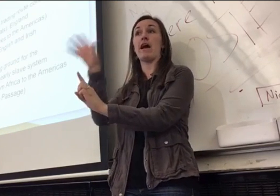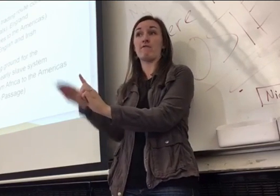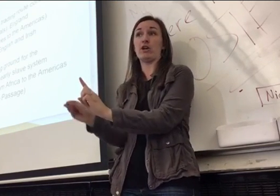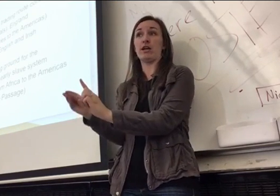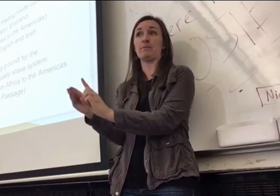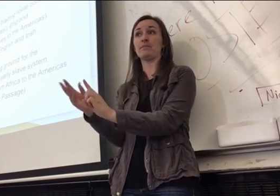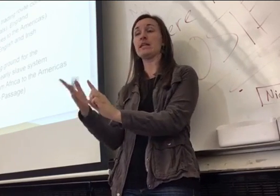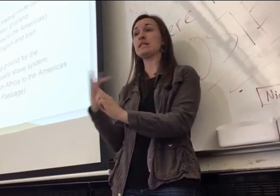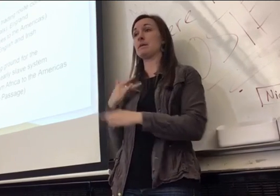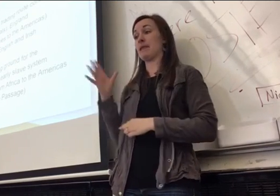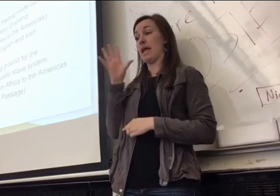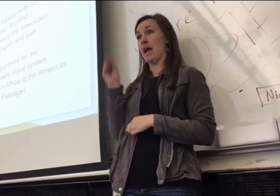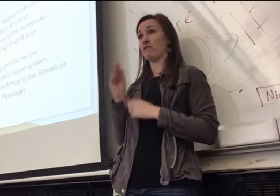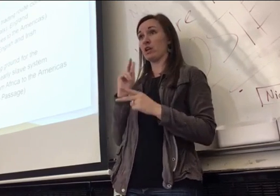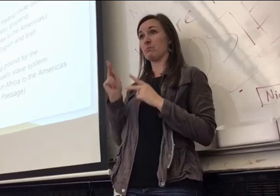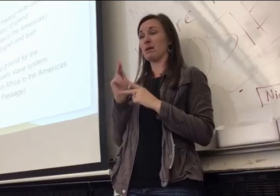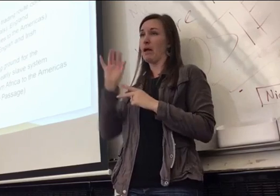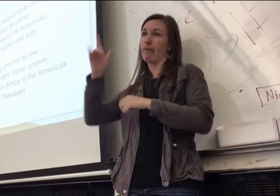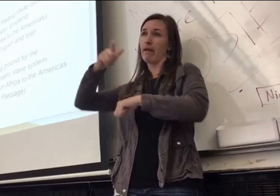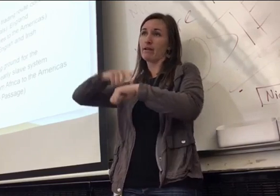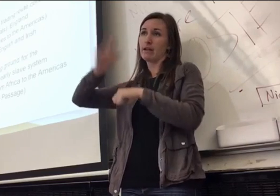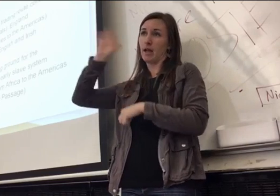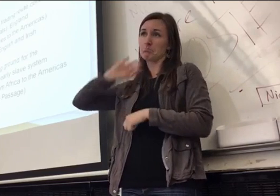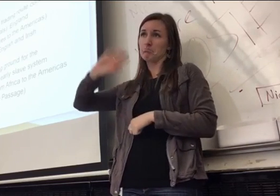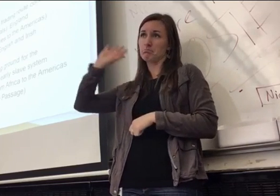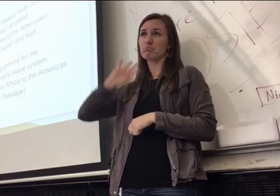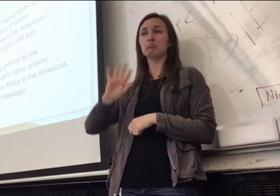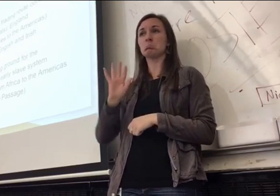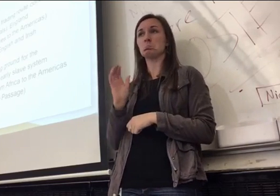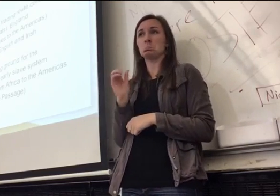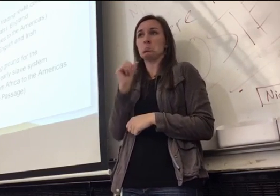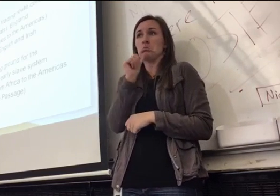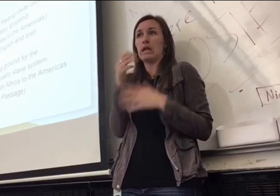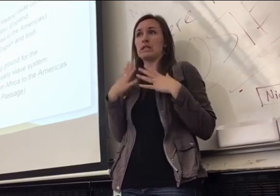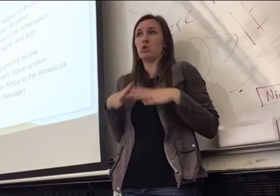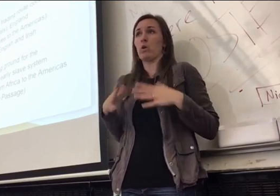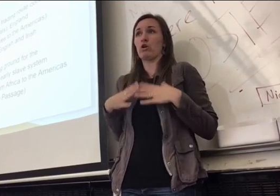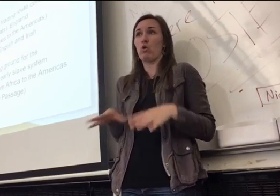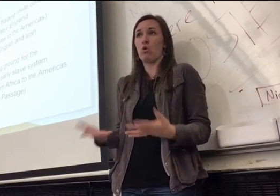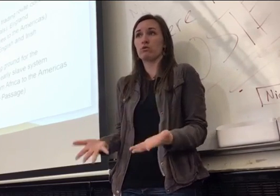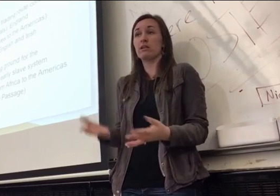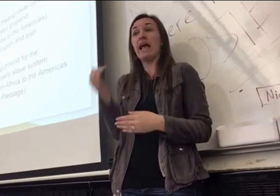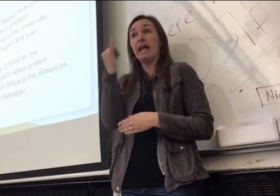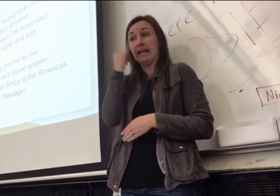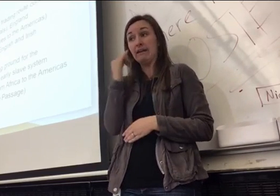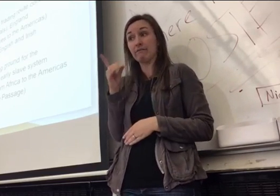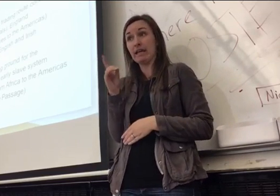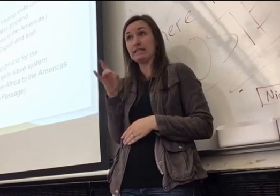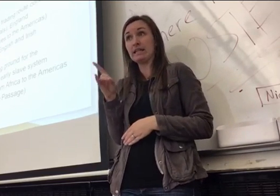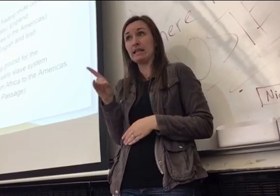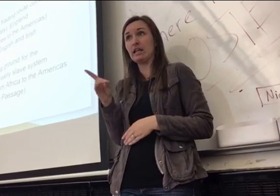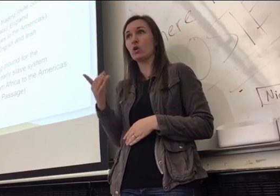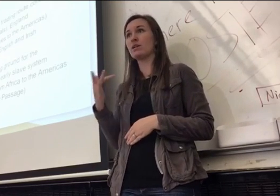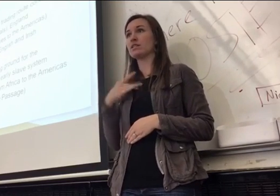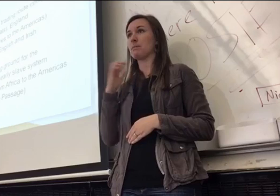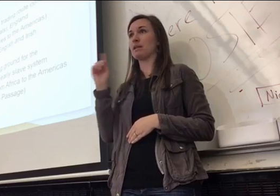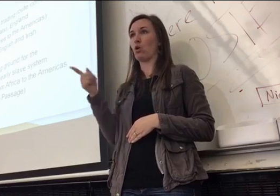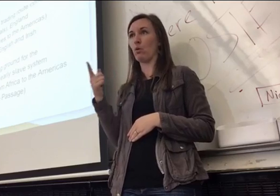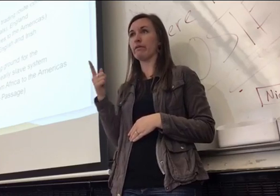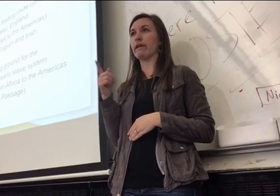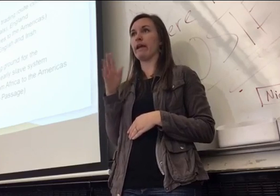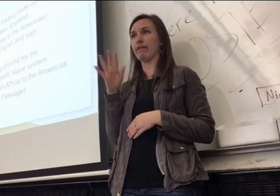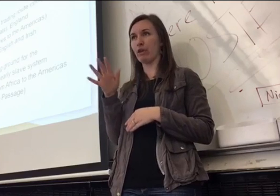Typically, African people at the time would not wear clothing, and if they did, it was typically only over their pelvic